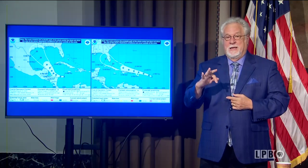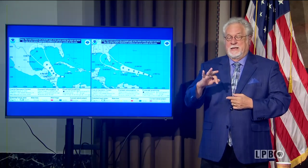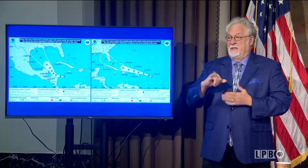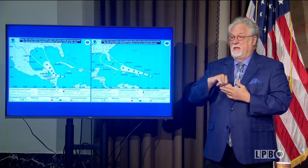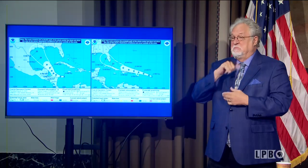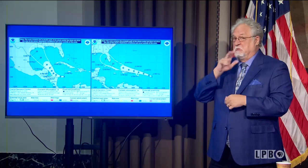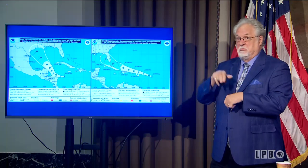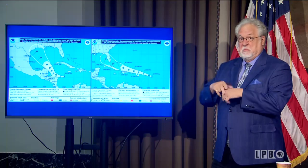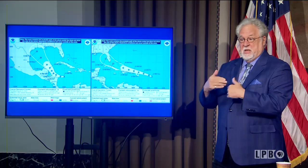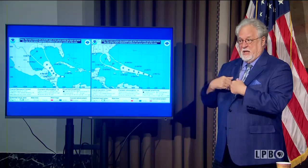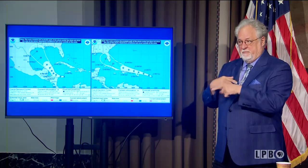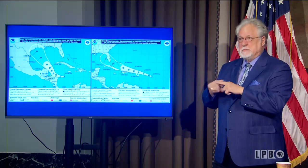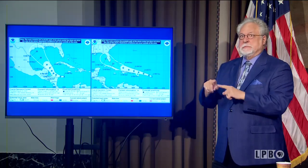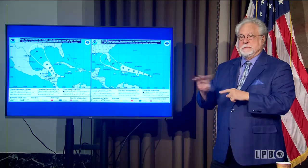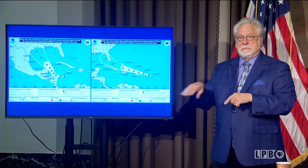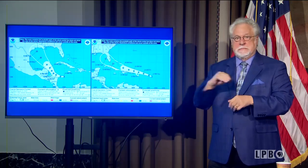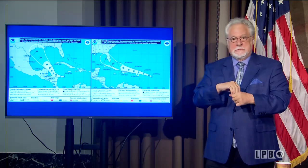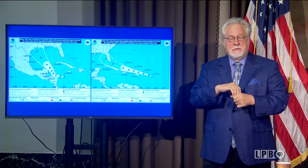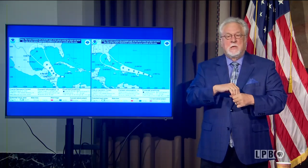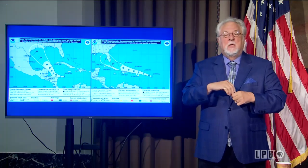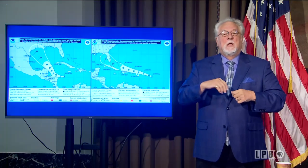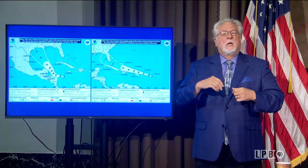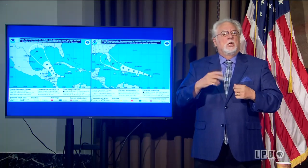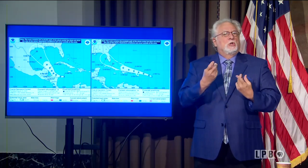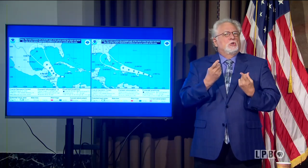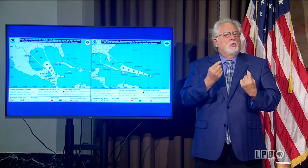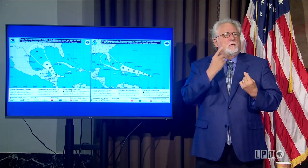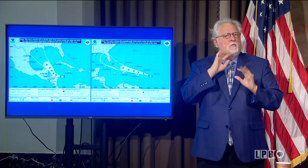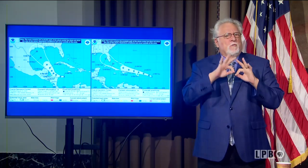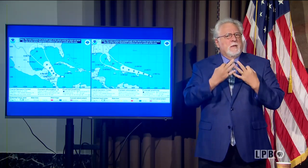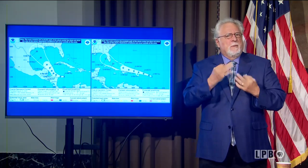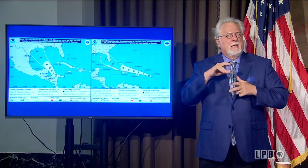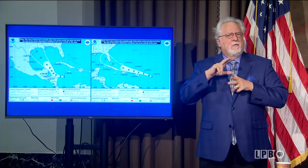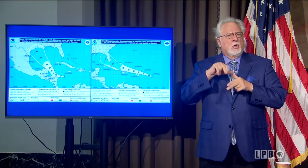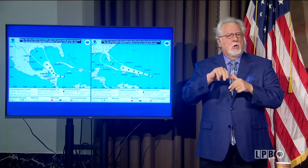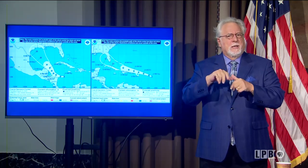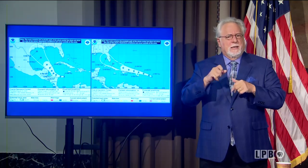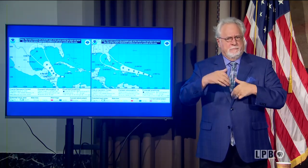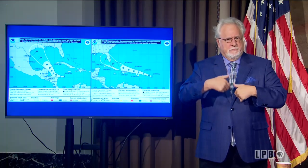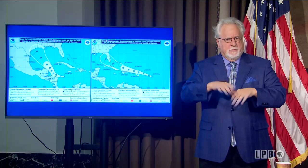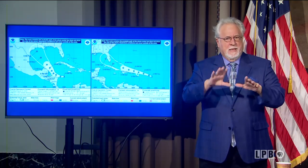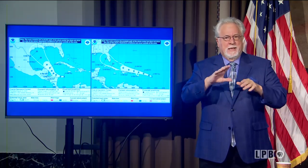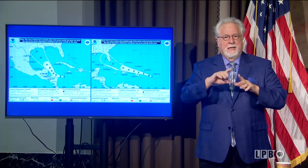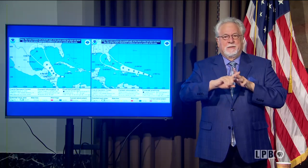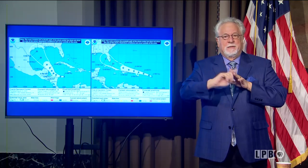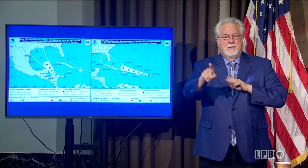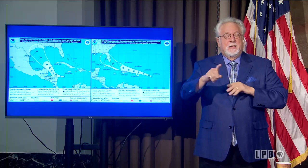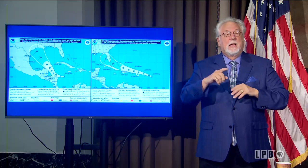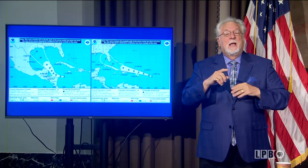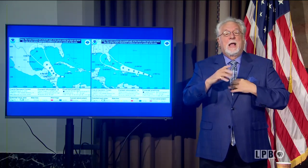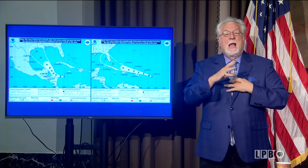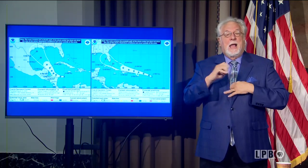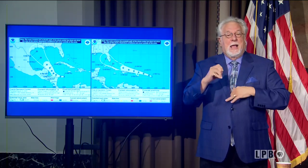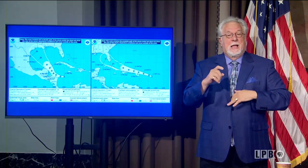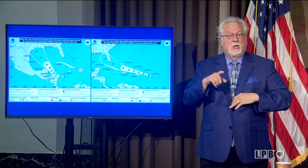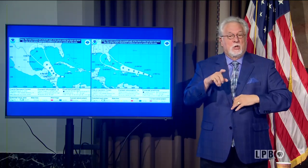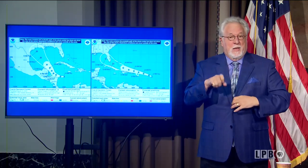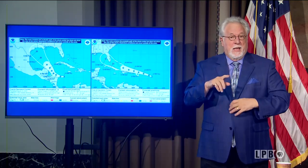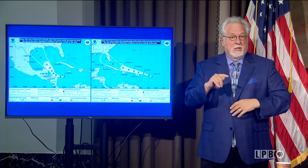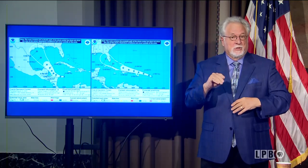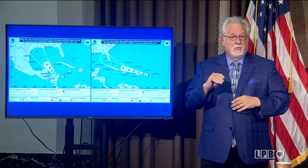have. Think about what you would need to do for your family if a hurricane impacted your area and you had